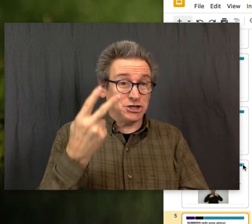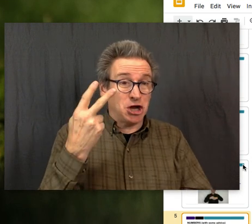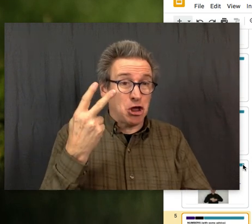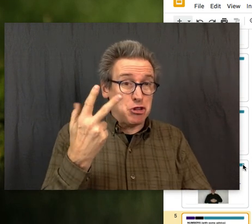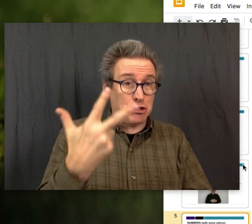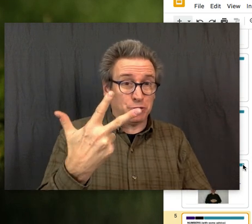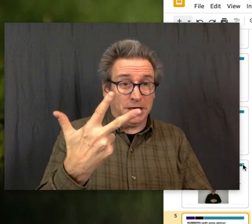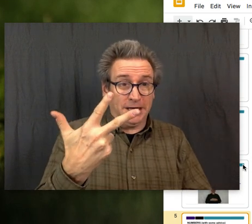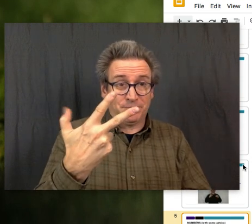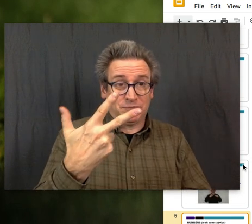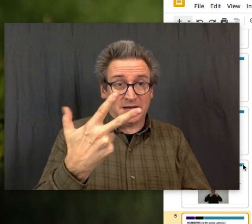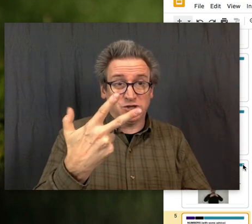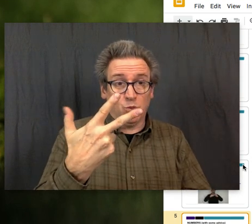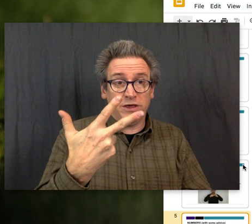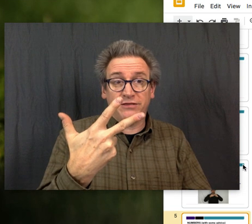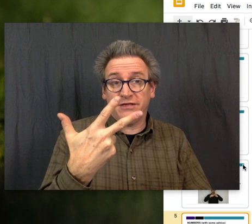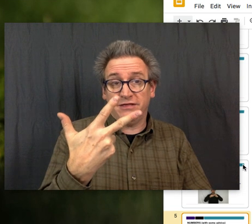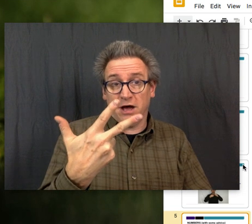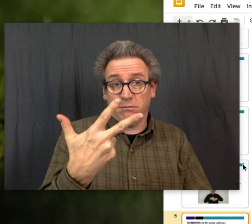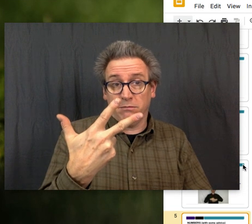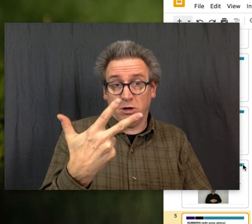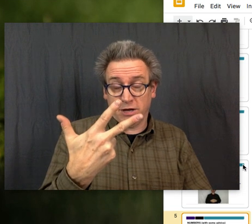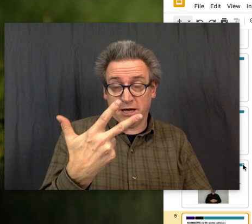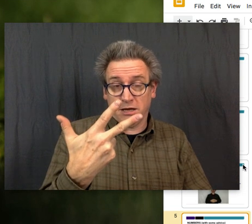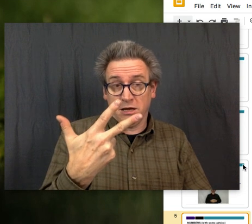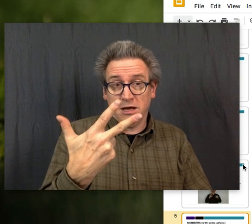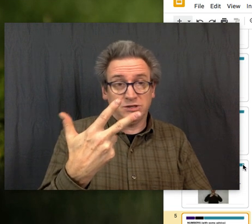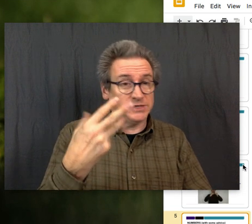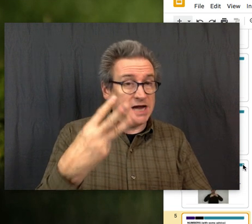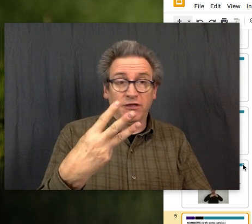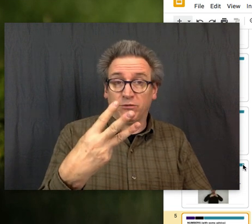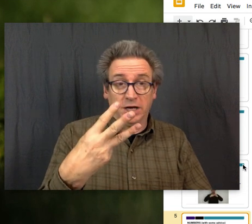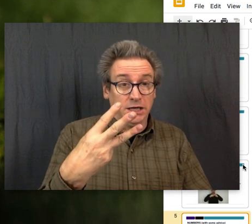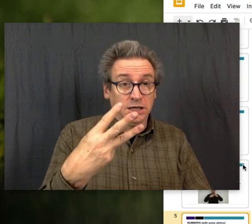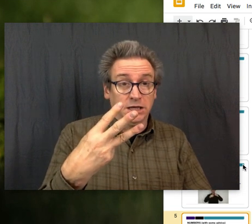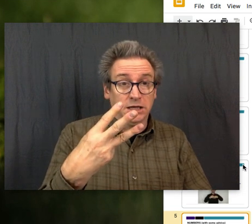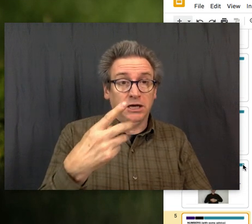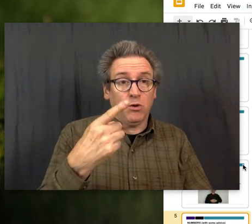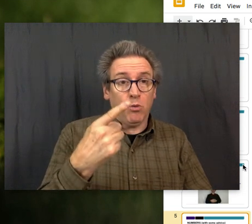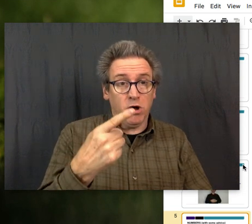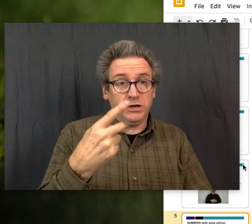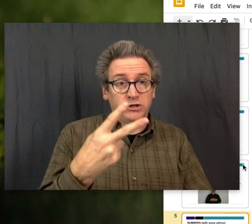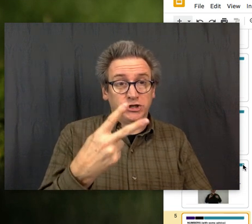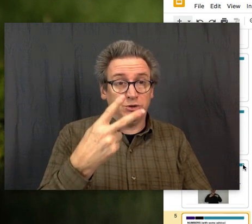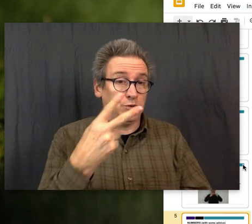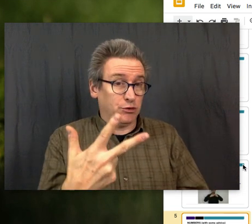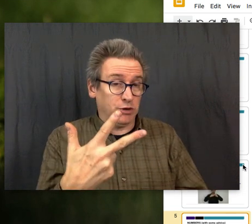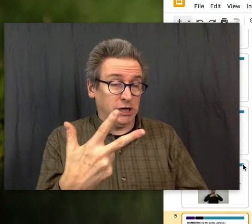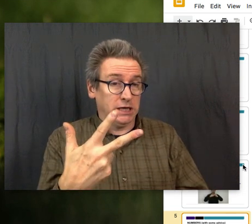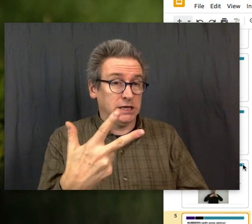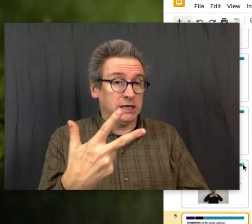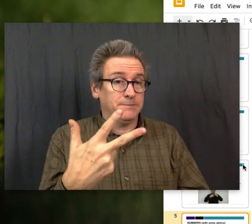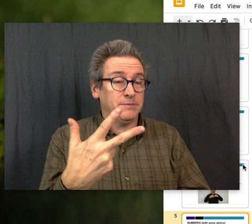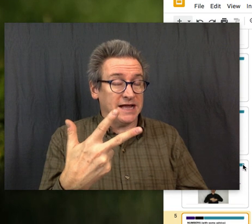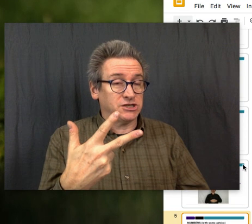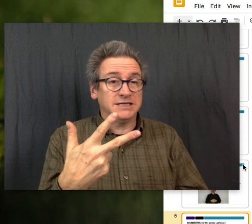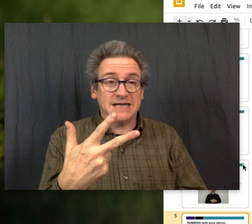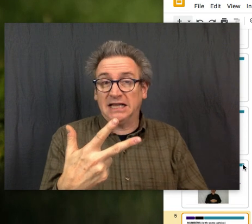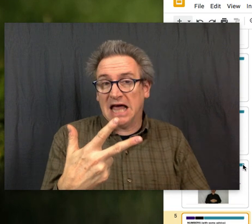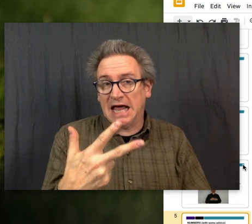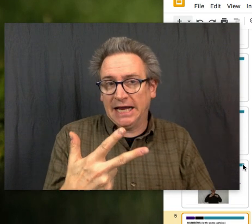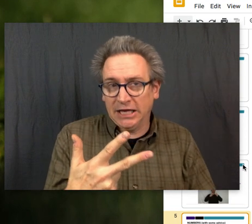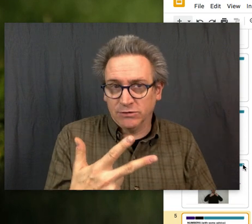catch. 3, it's with the thumb. Okay, so it's not 3. 1, 2, 3. That's